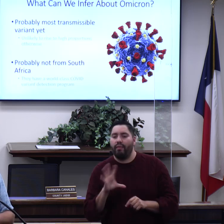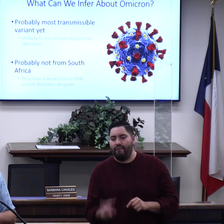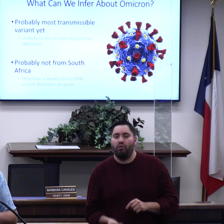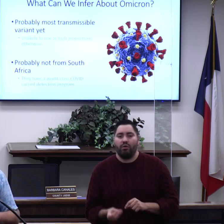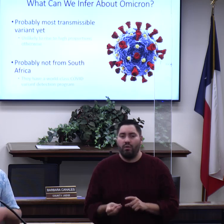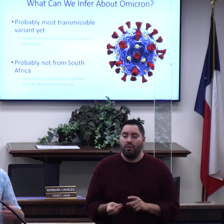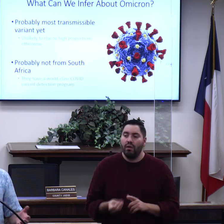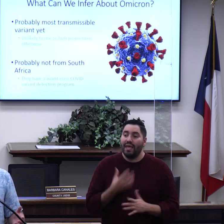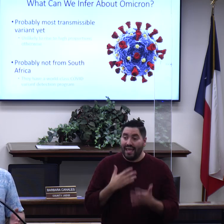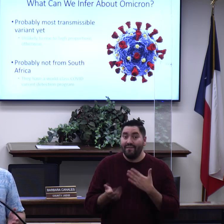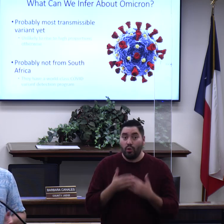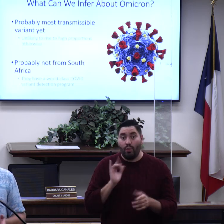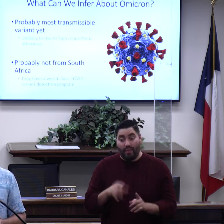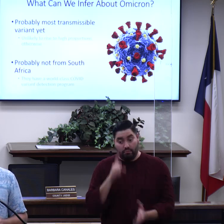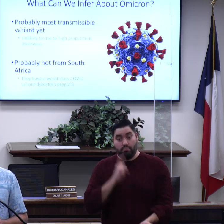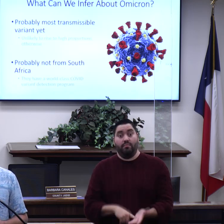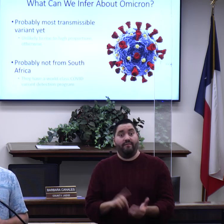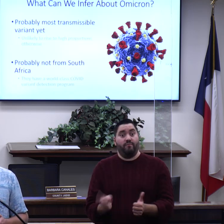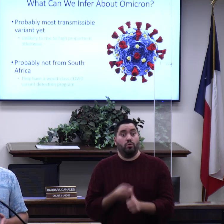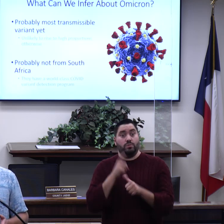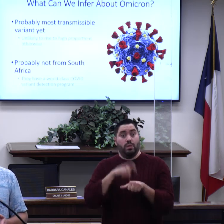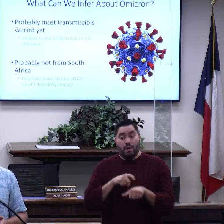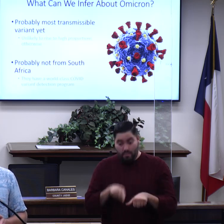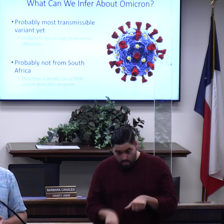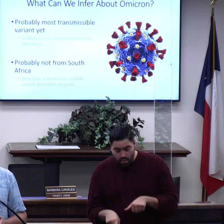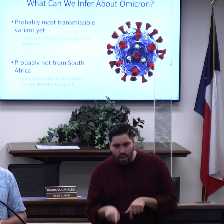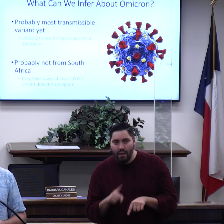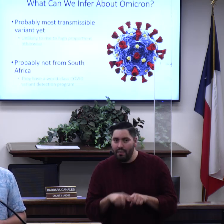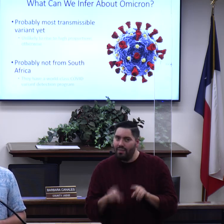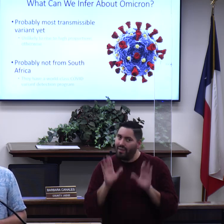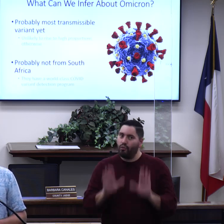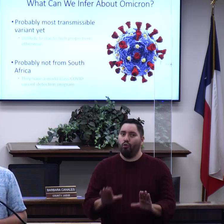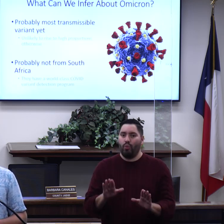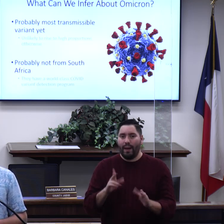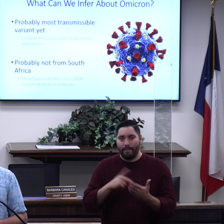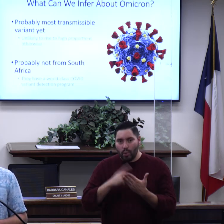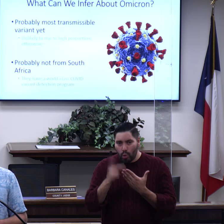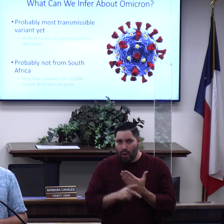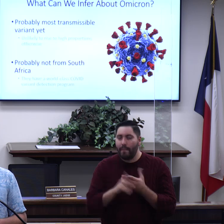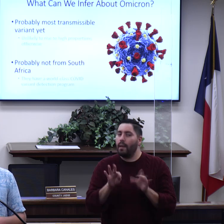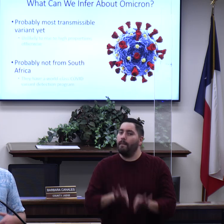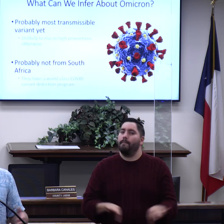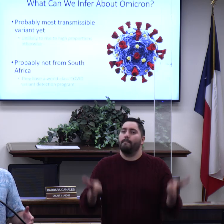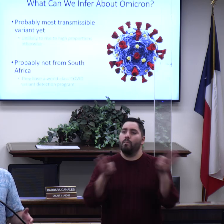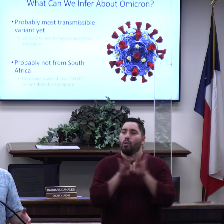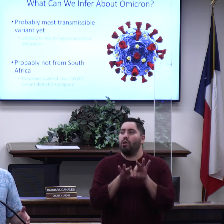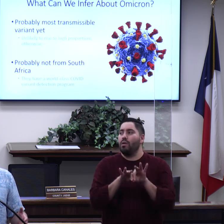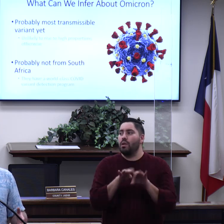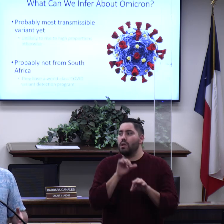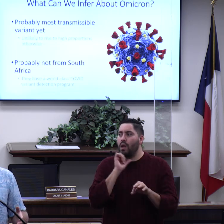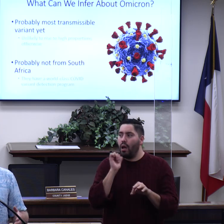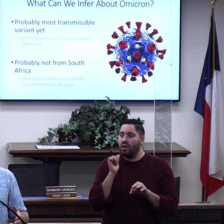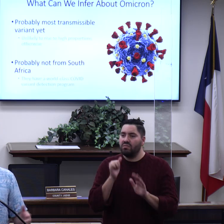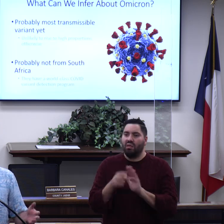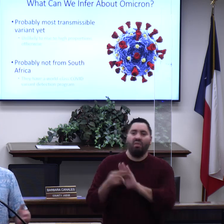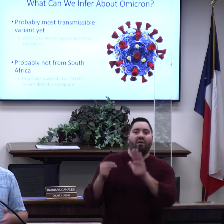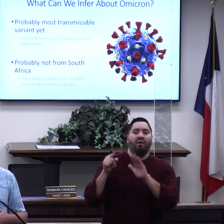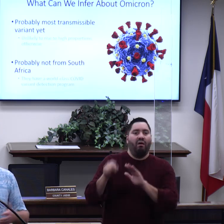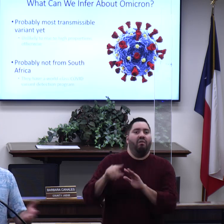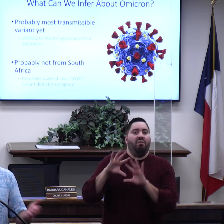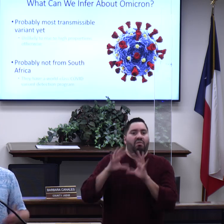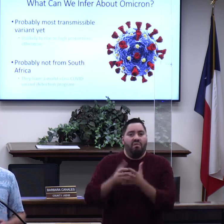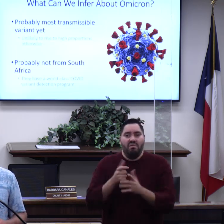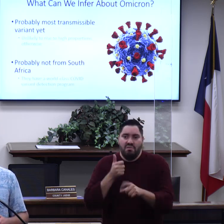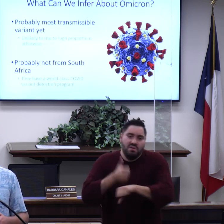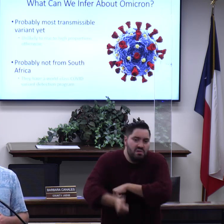though that's where it was first identified. They have a great program. And it's important not to stigmatize certain parts of the world. It's hard to know